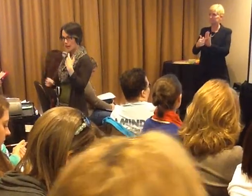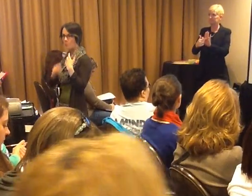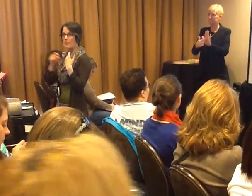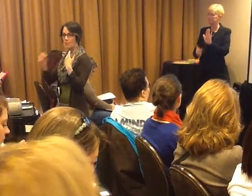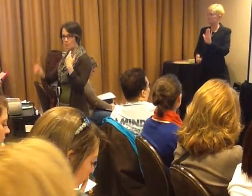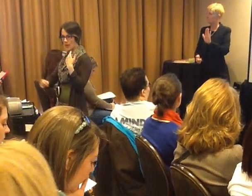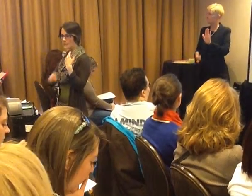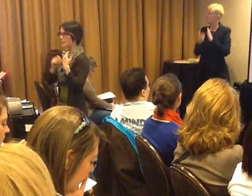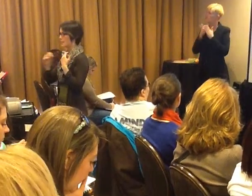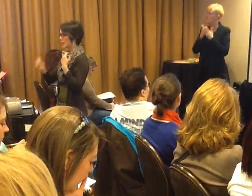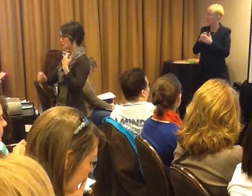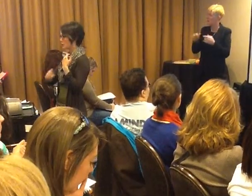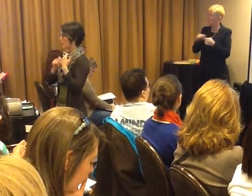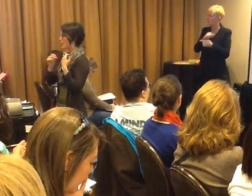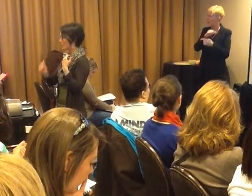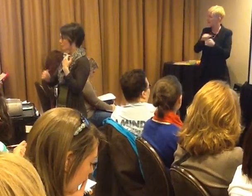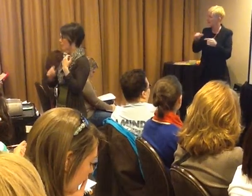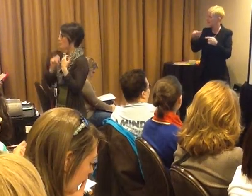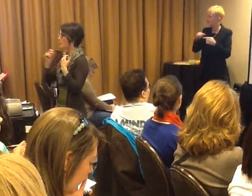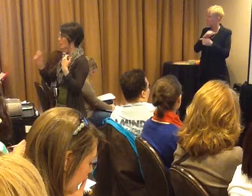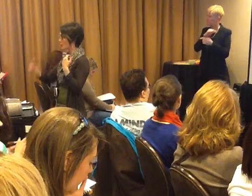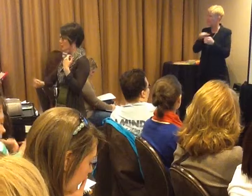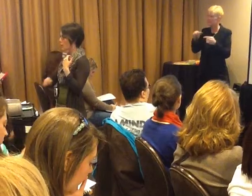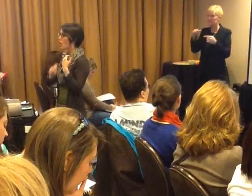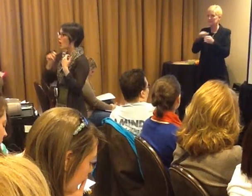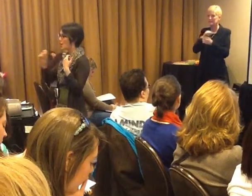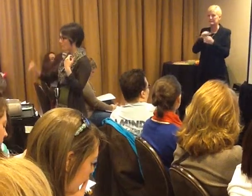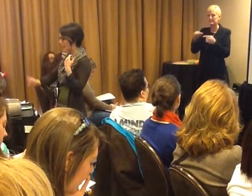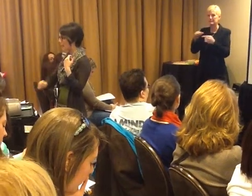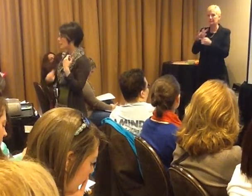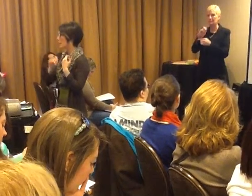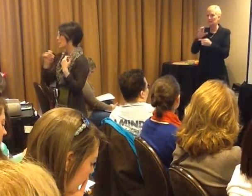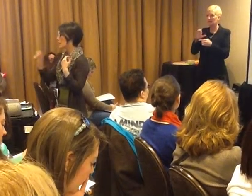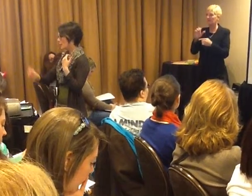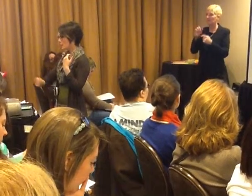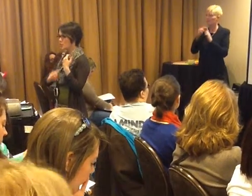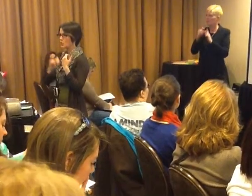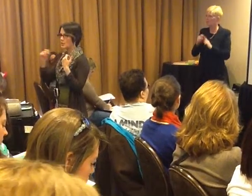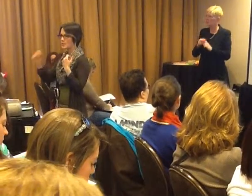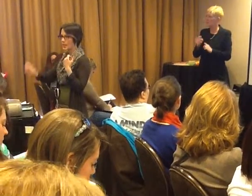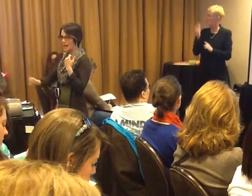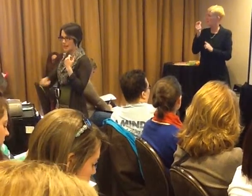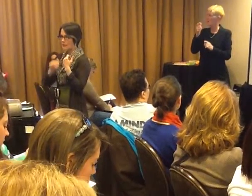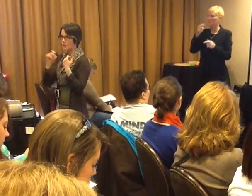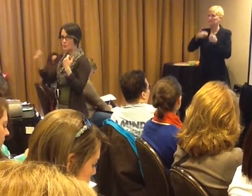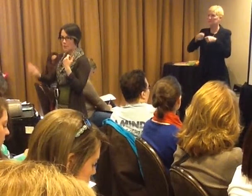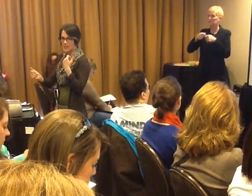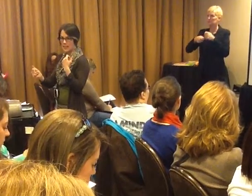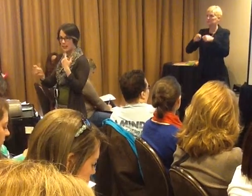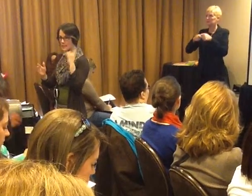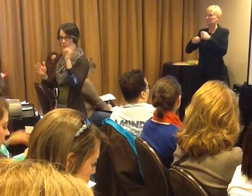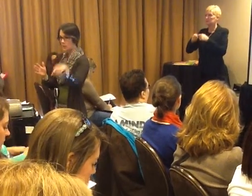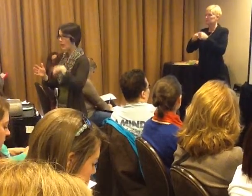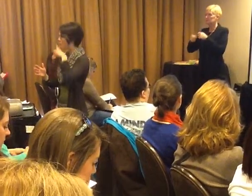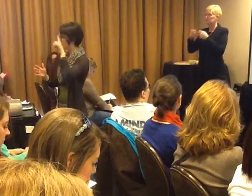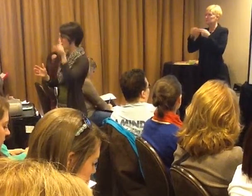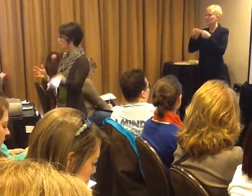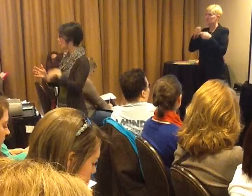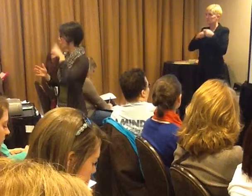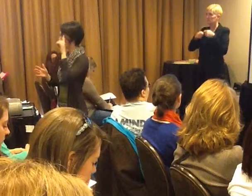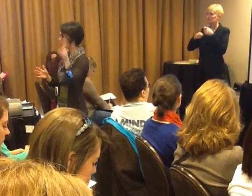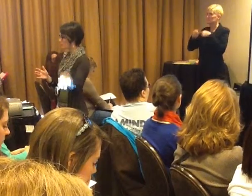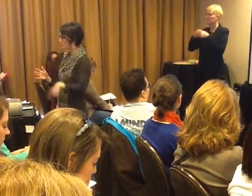that could help them practice that drill of the vocabulary where it's going to automatically switch the slide after so many seconds, and you can have